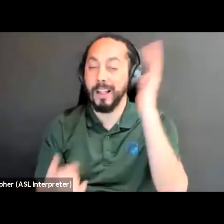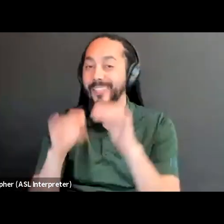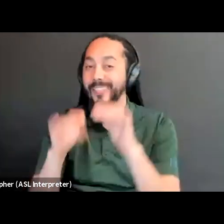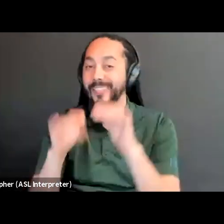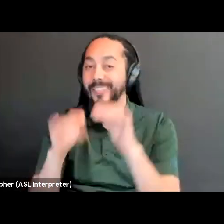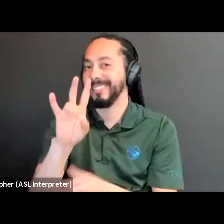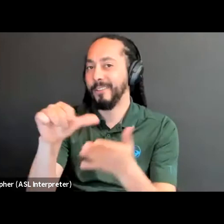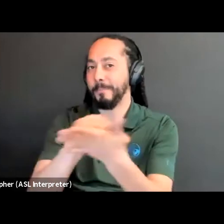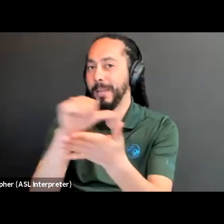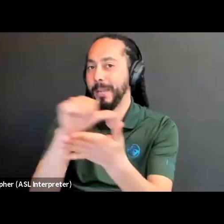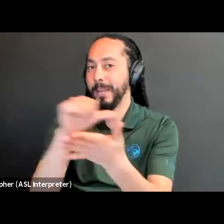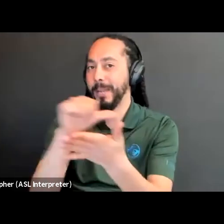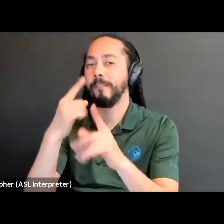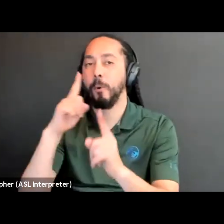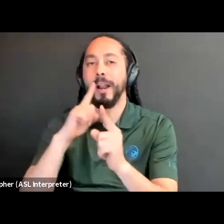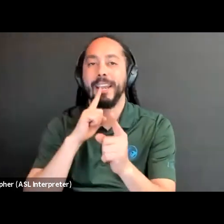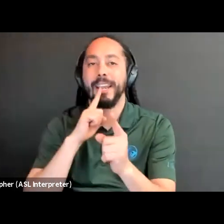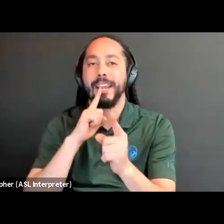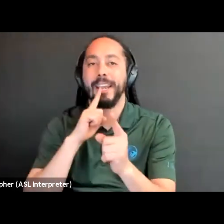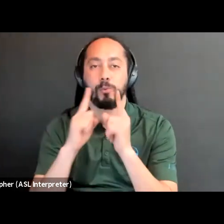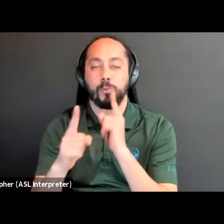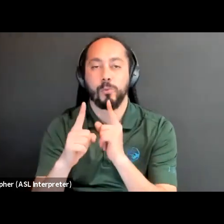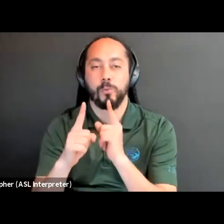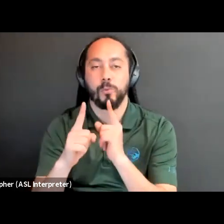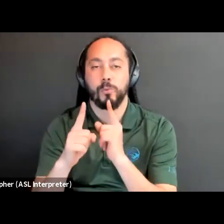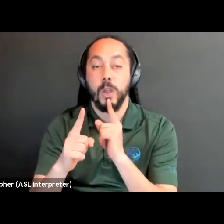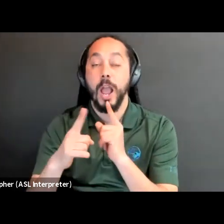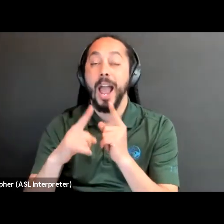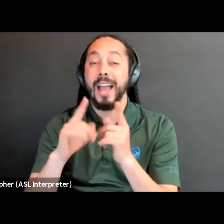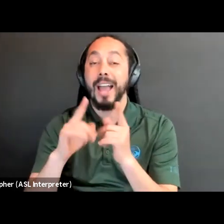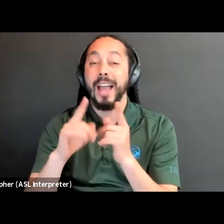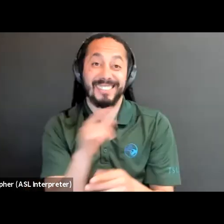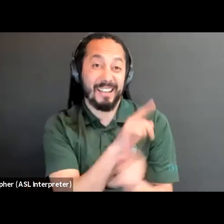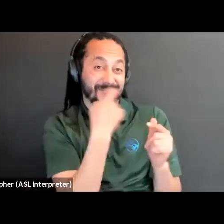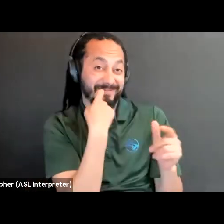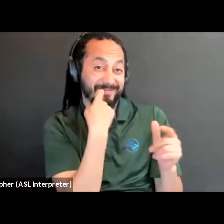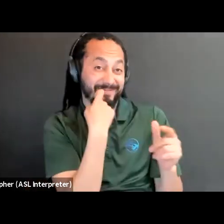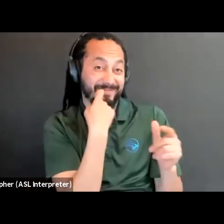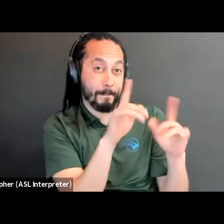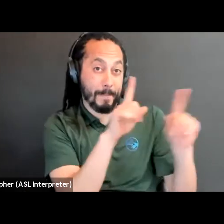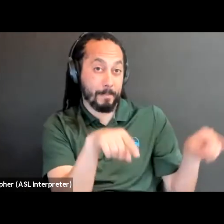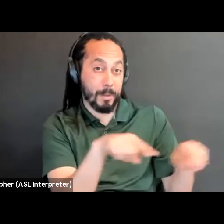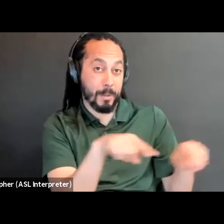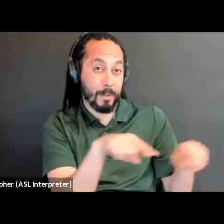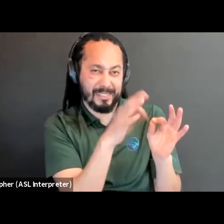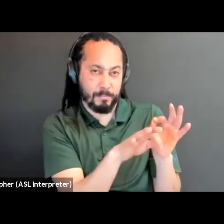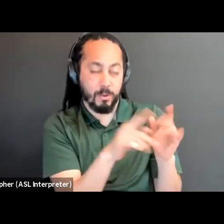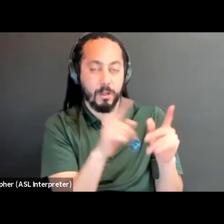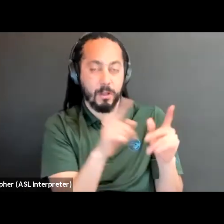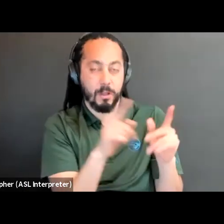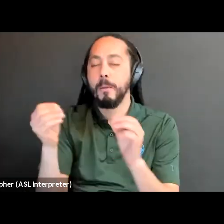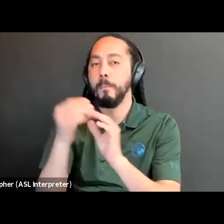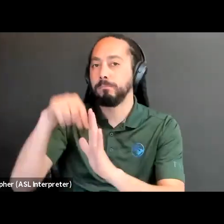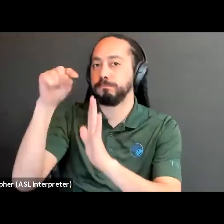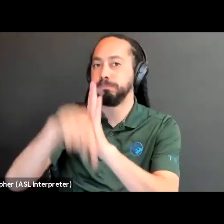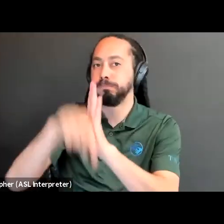interview guide that has the same screening questions as in the first guide, but it's more detailed. So if you want to follow